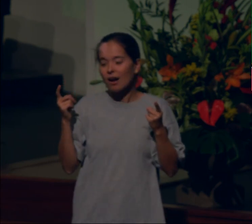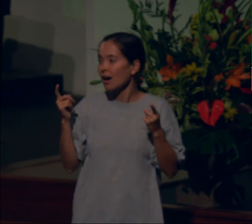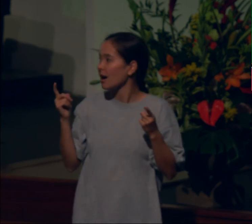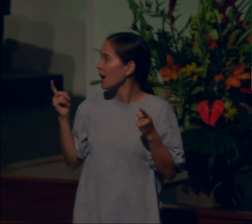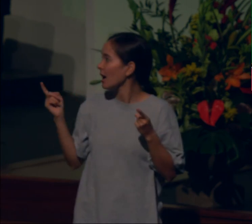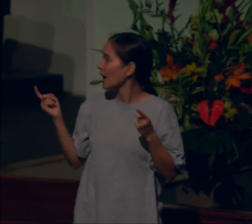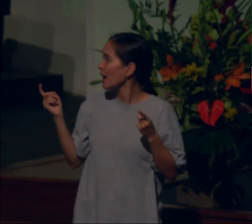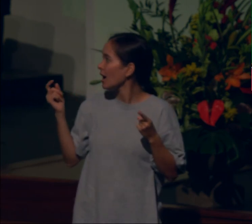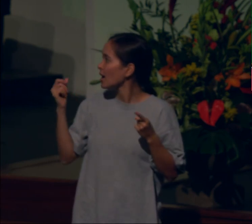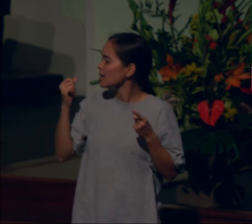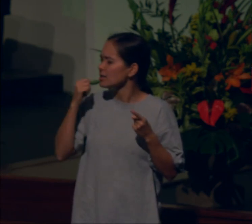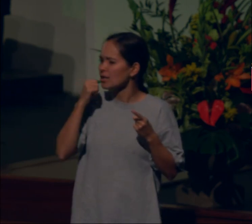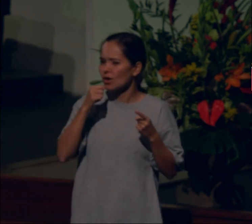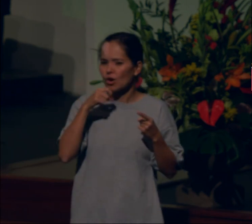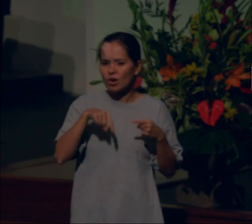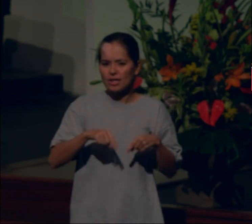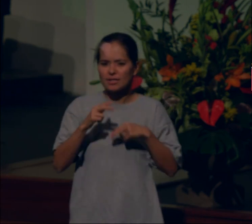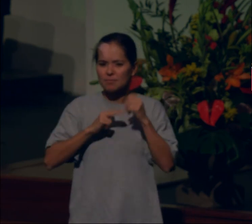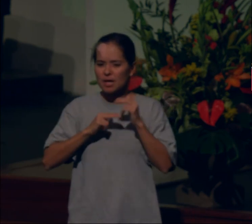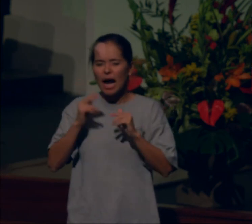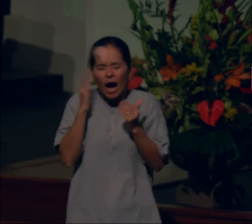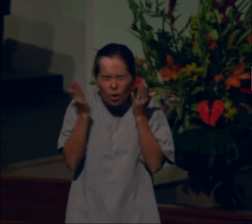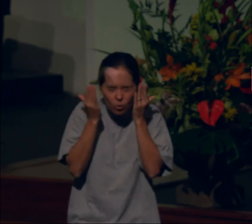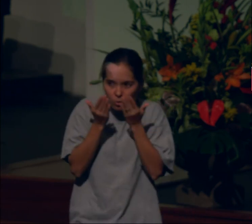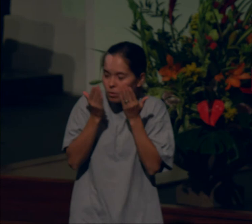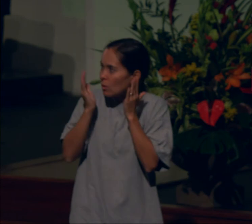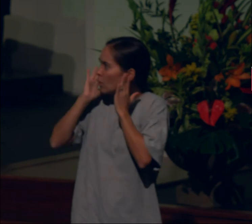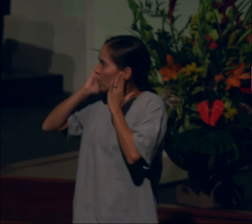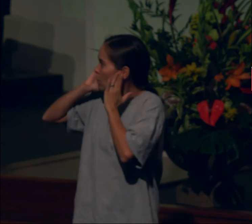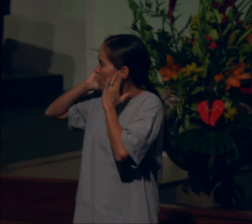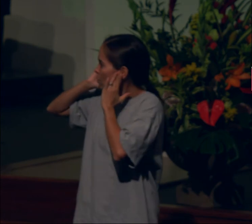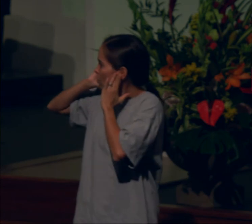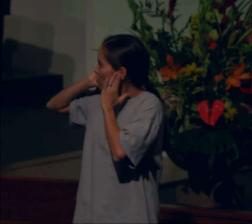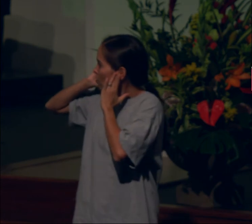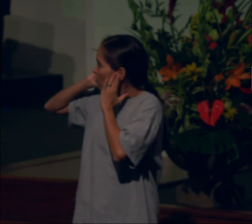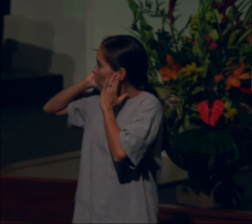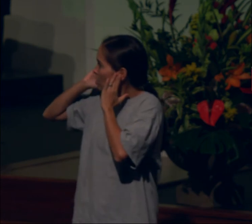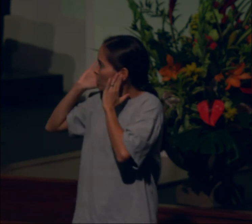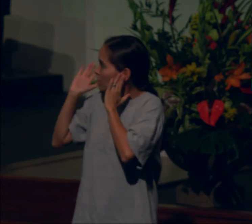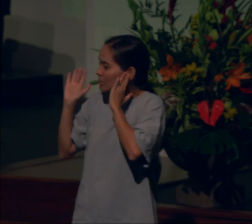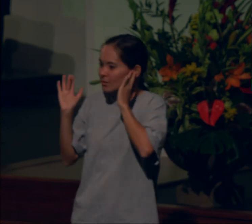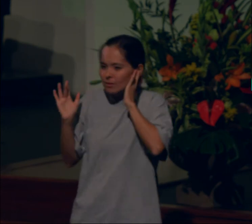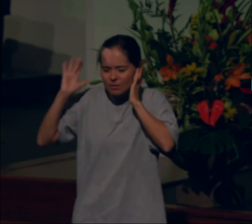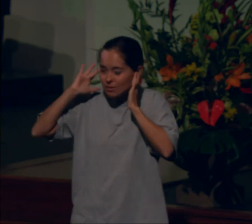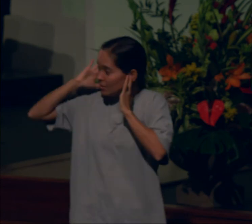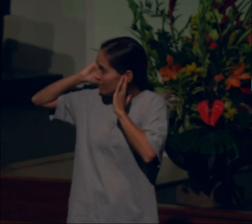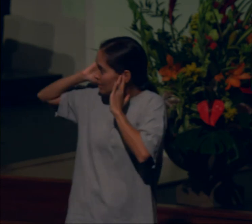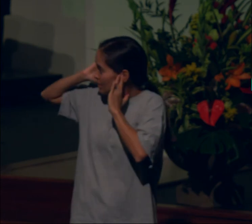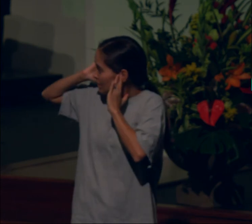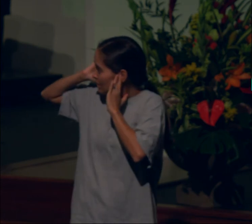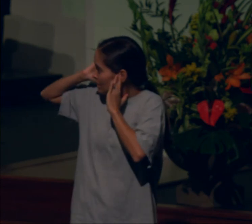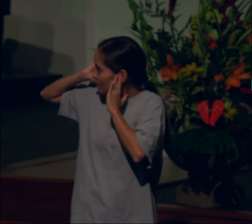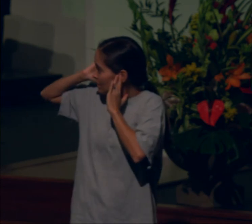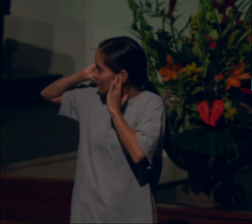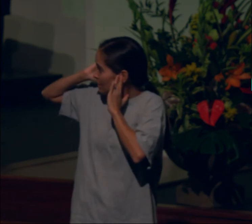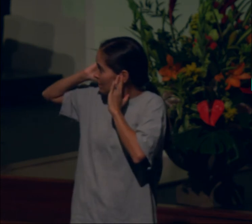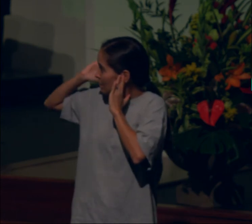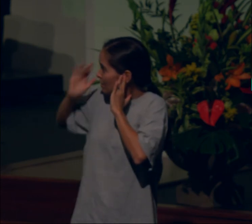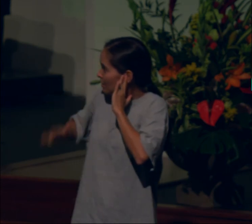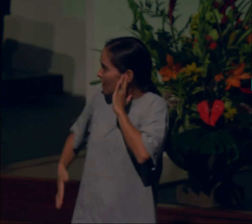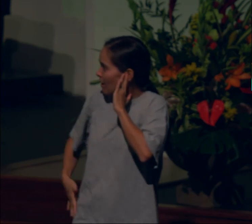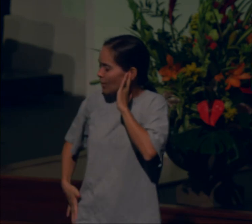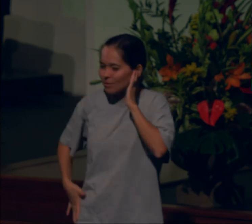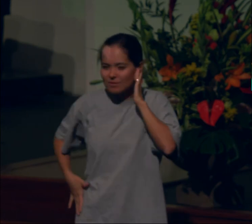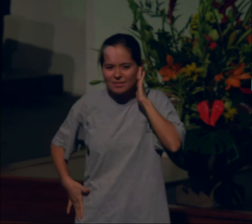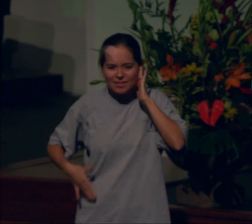building. See, I know it's Halloween time. Woo, thank you, Lord. What's that? Is that on here?